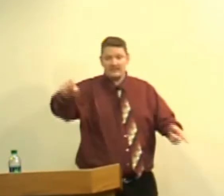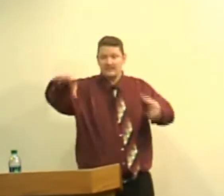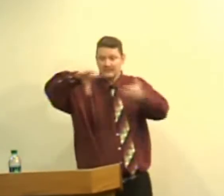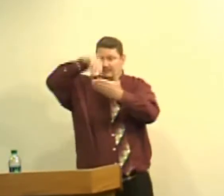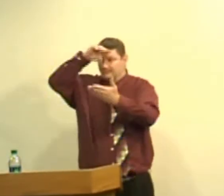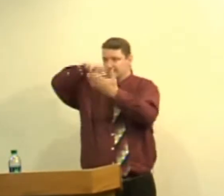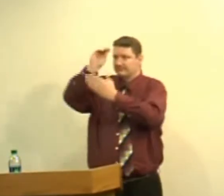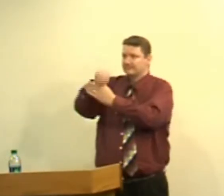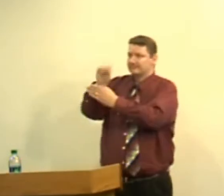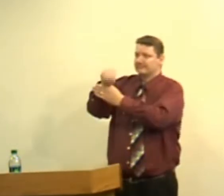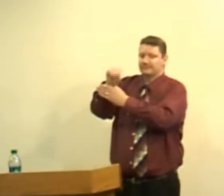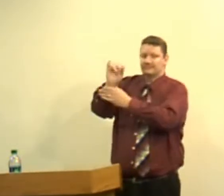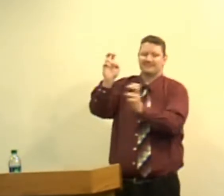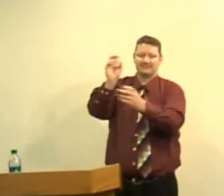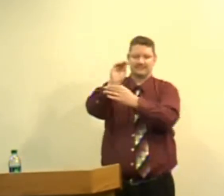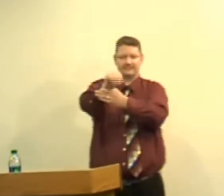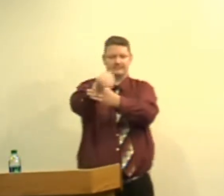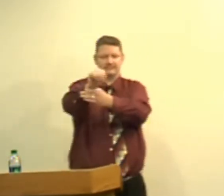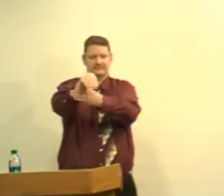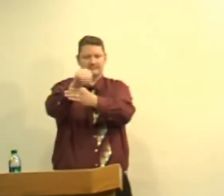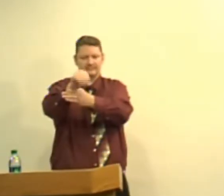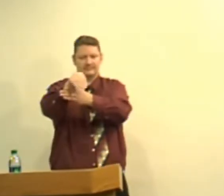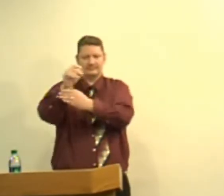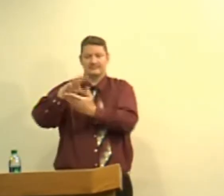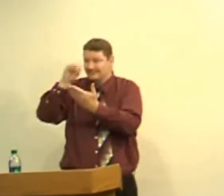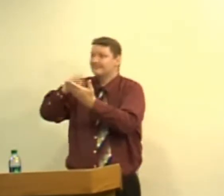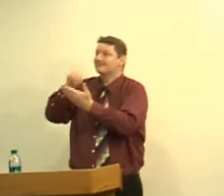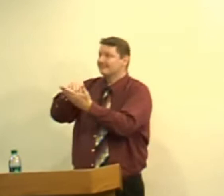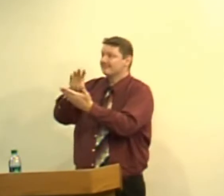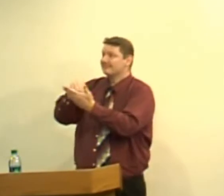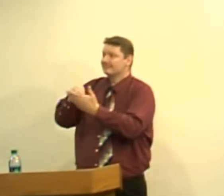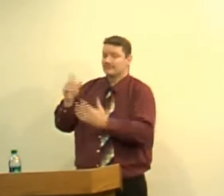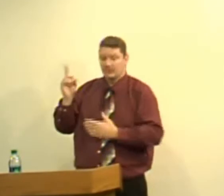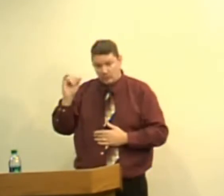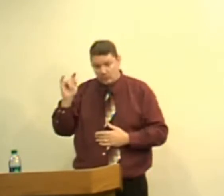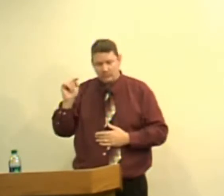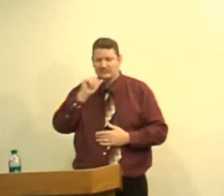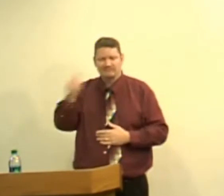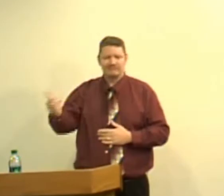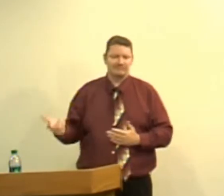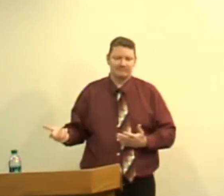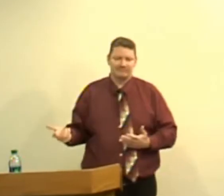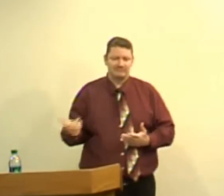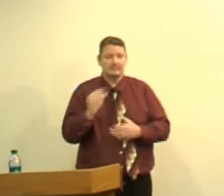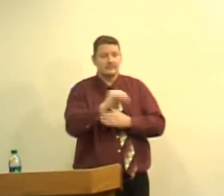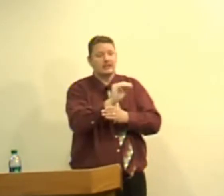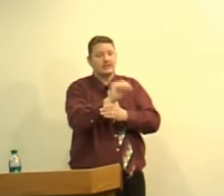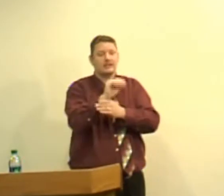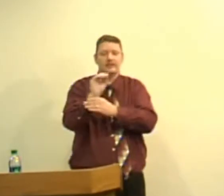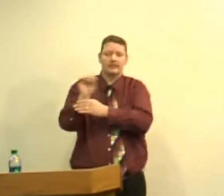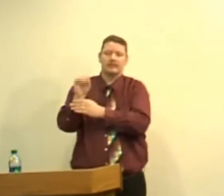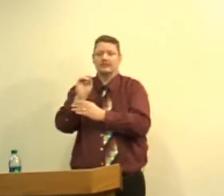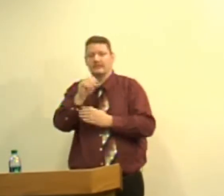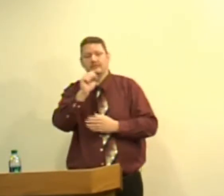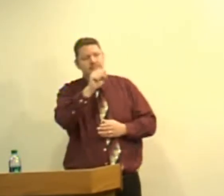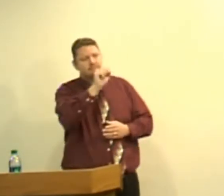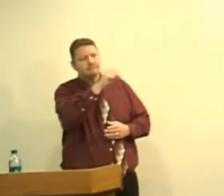Addictions. Addictions. And then people are always learning or saying or thinking that they're learning. They're always,